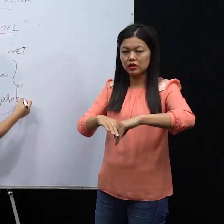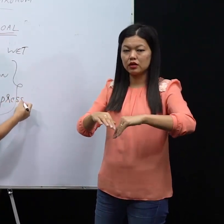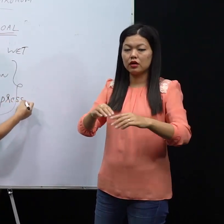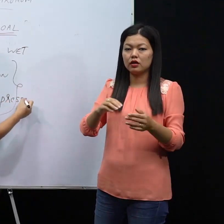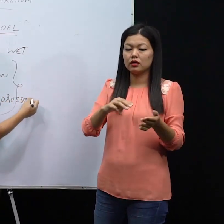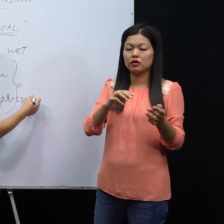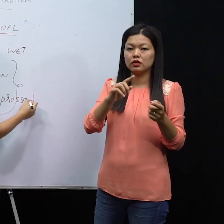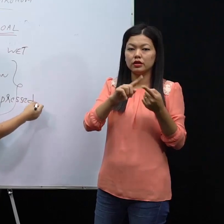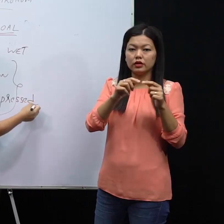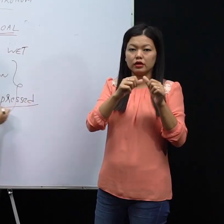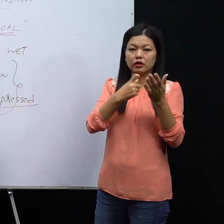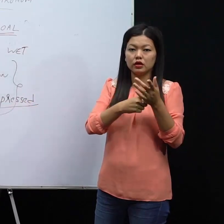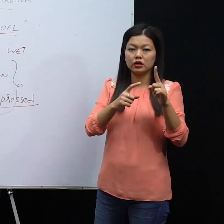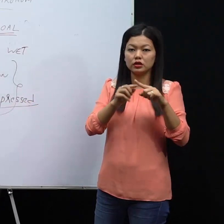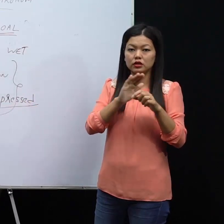compressed.